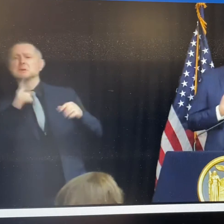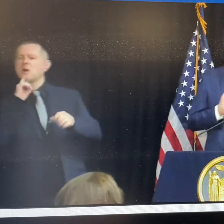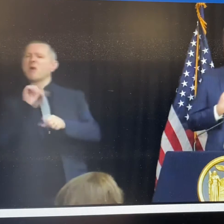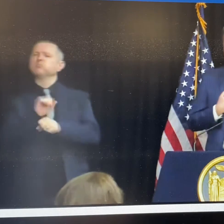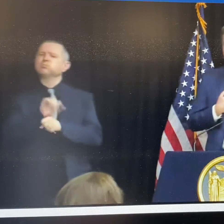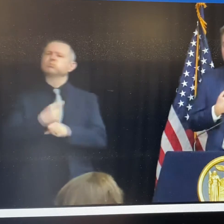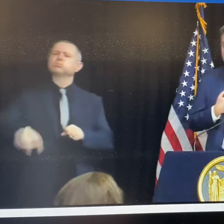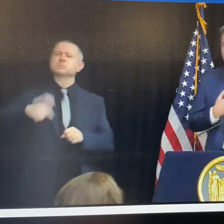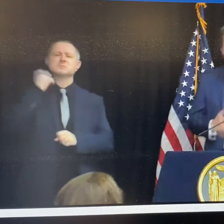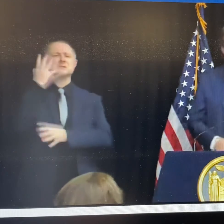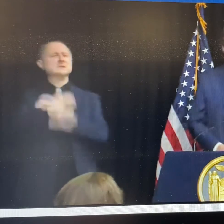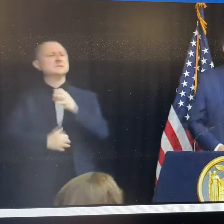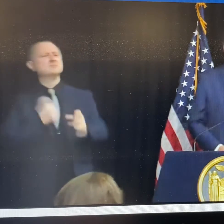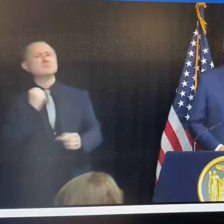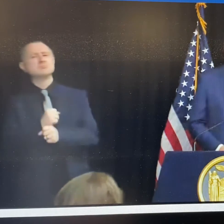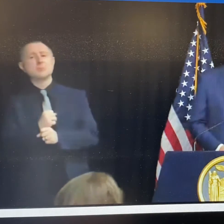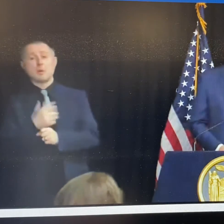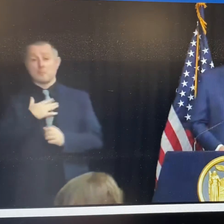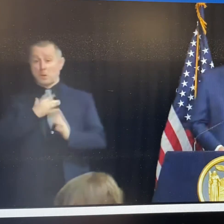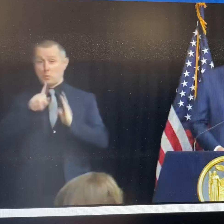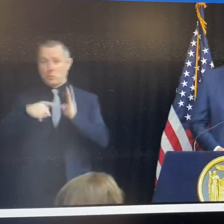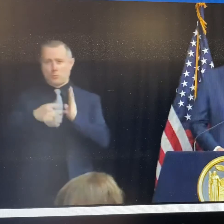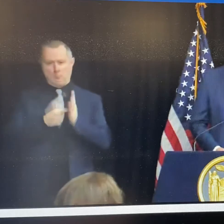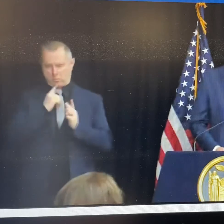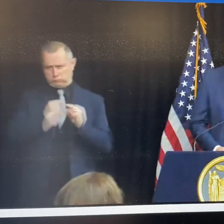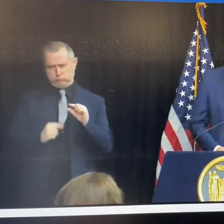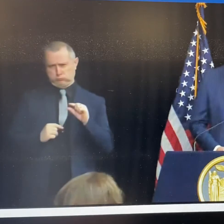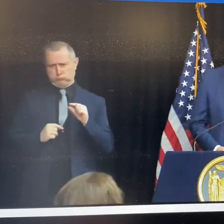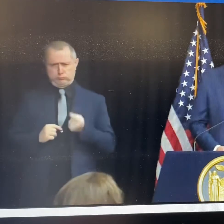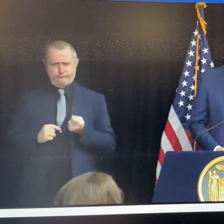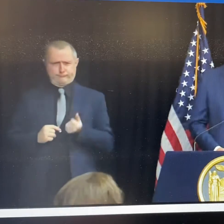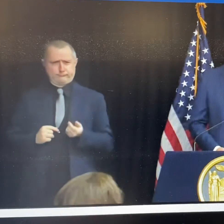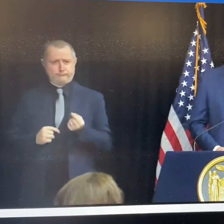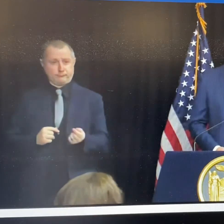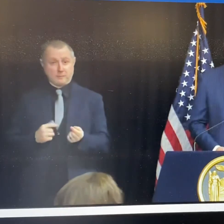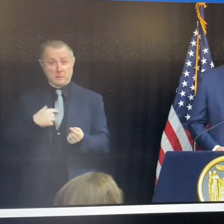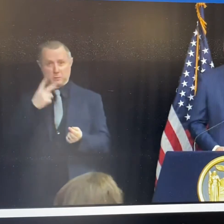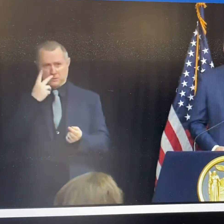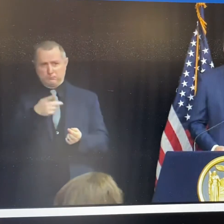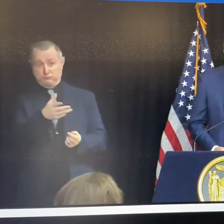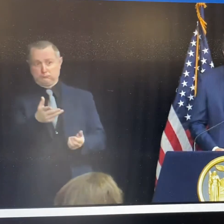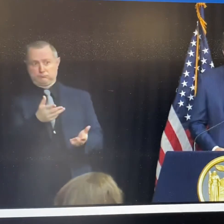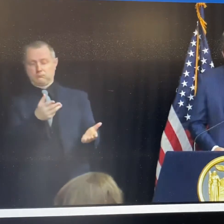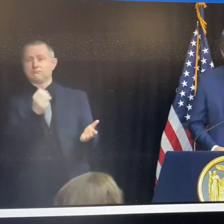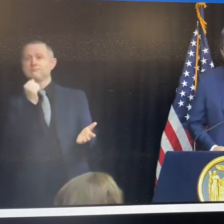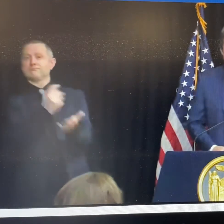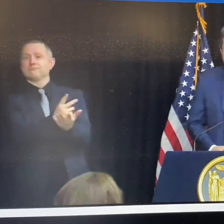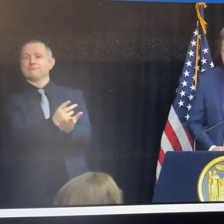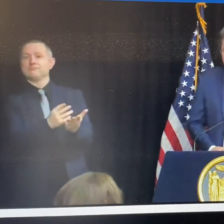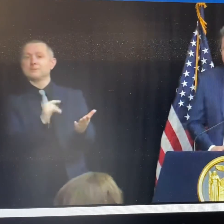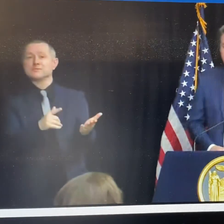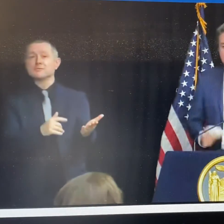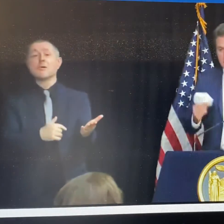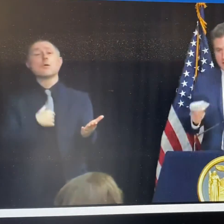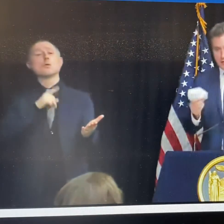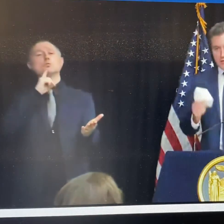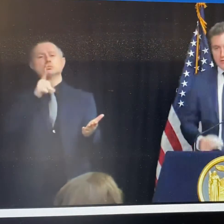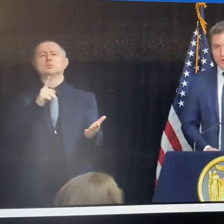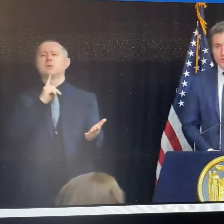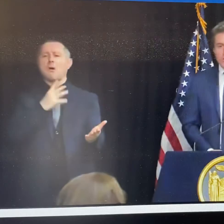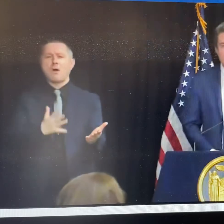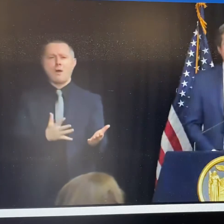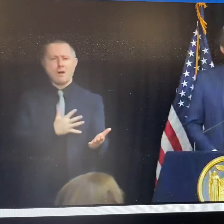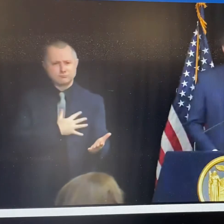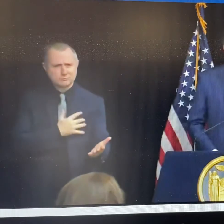to have been a very small part of getting this bill to where it is. And truly, truly, deeply, thank you,